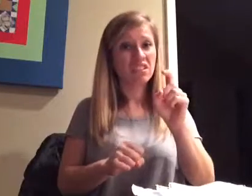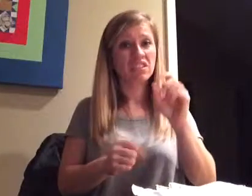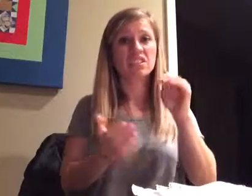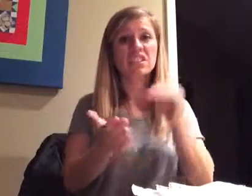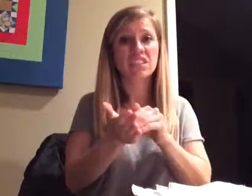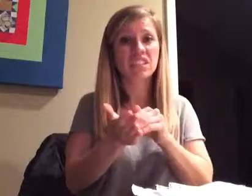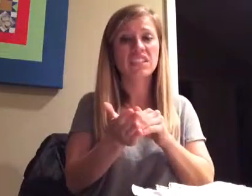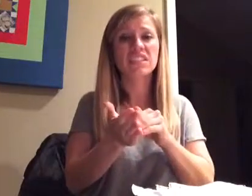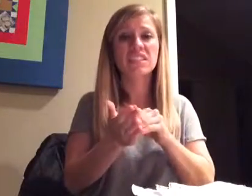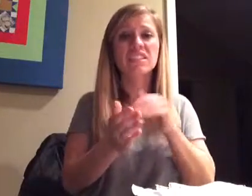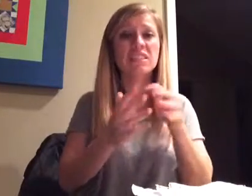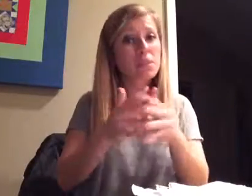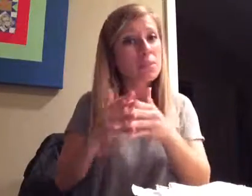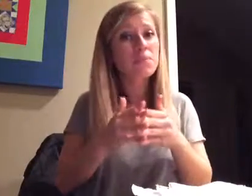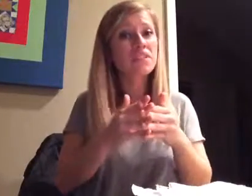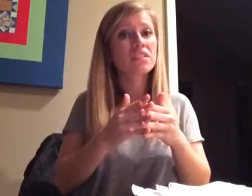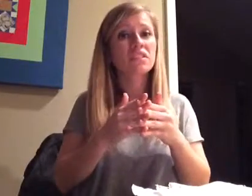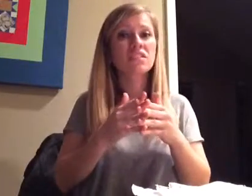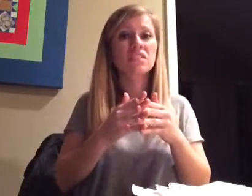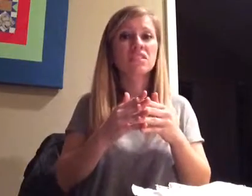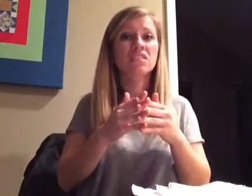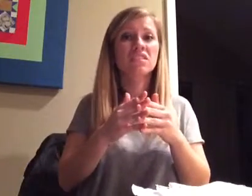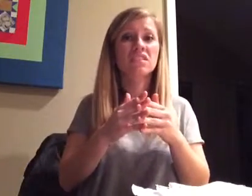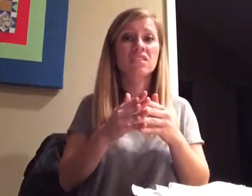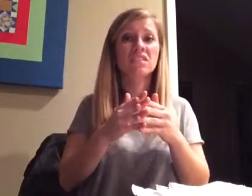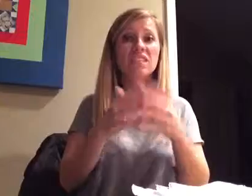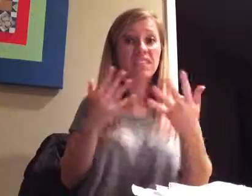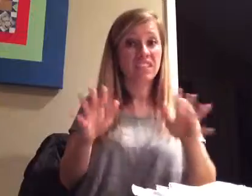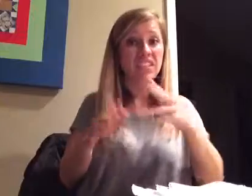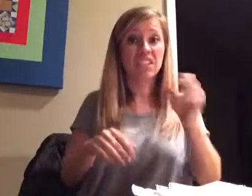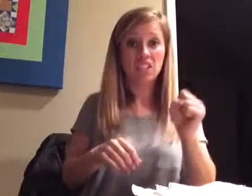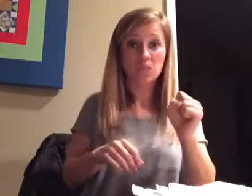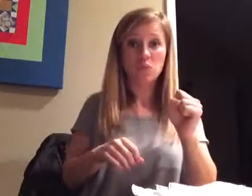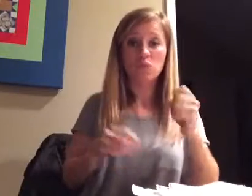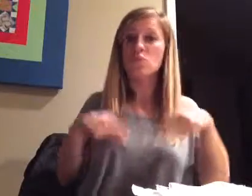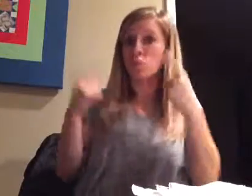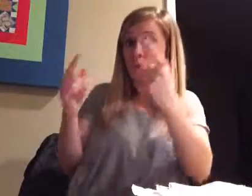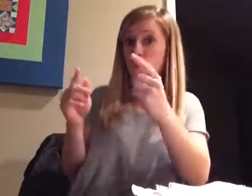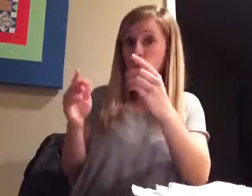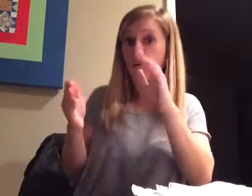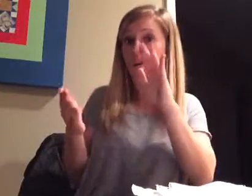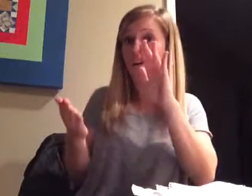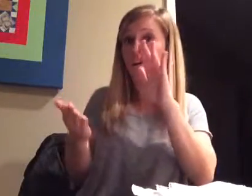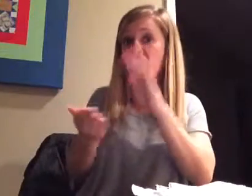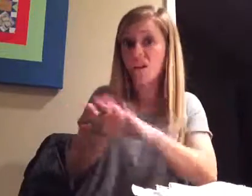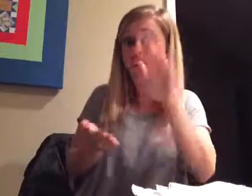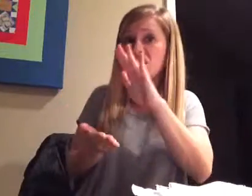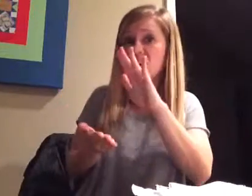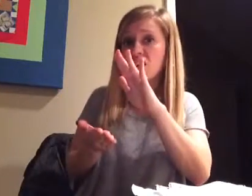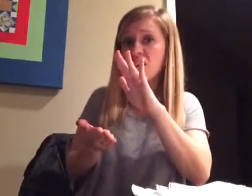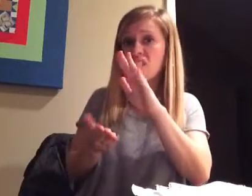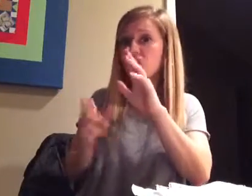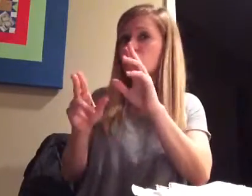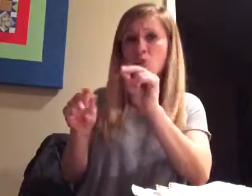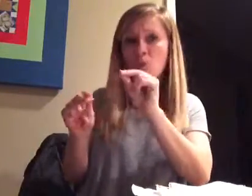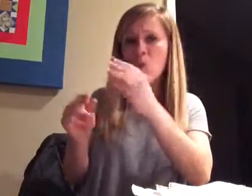college because they cannot afford it. And if we cannot educate today's youth,